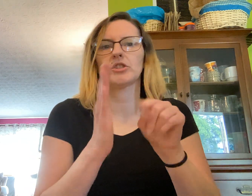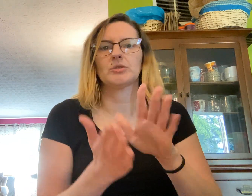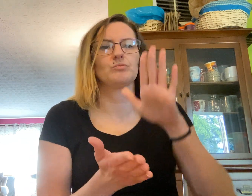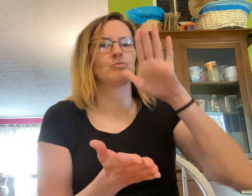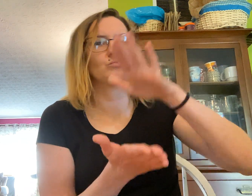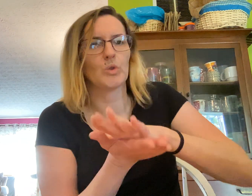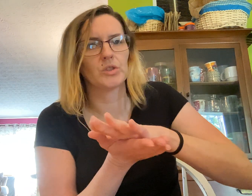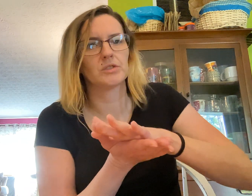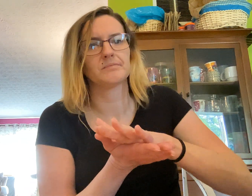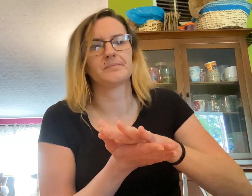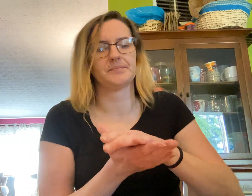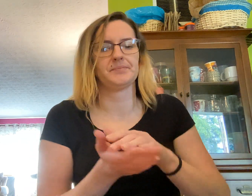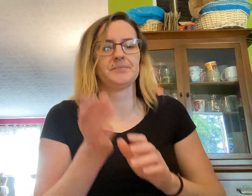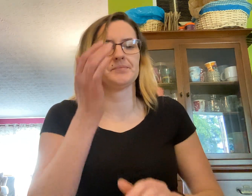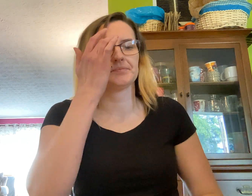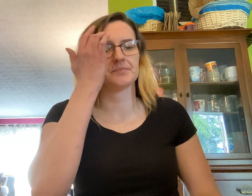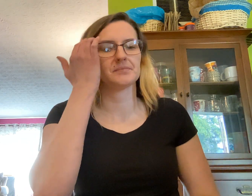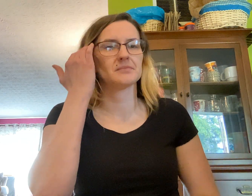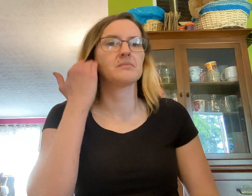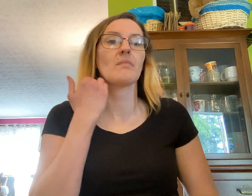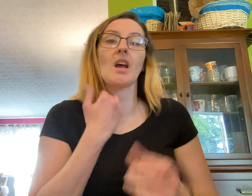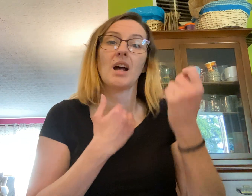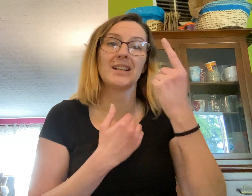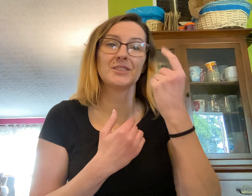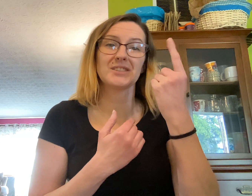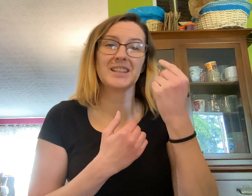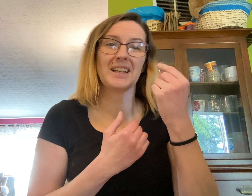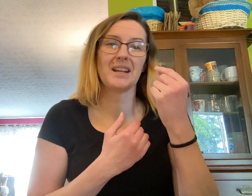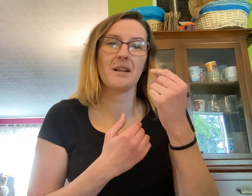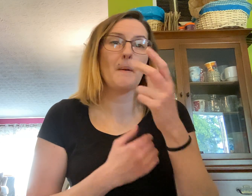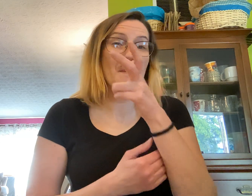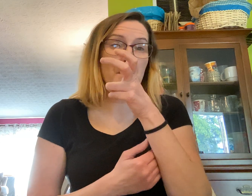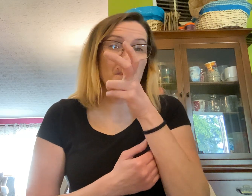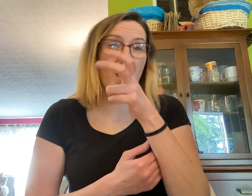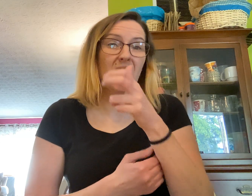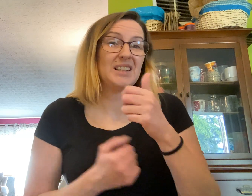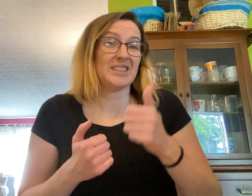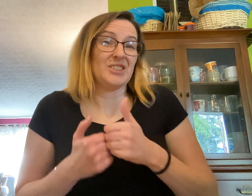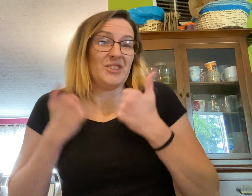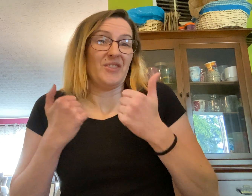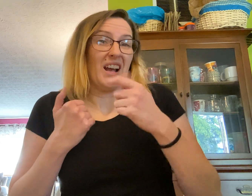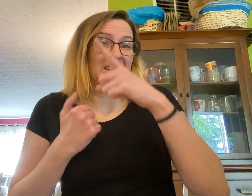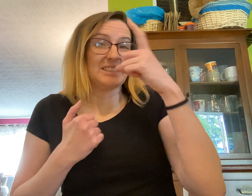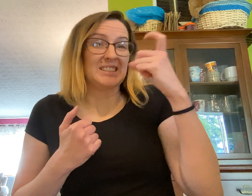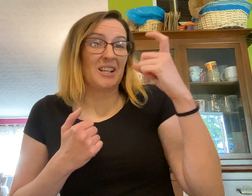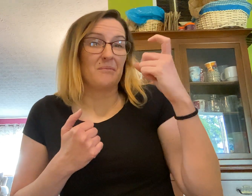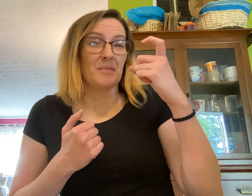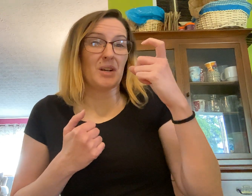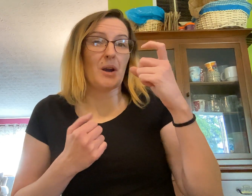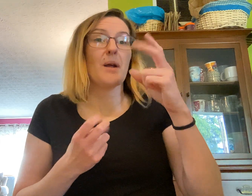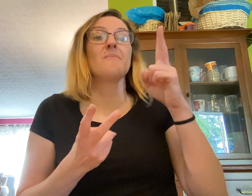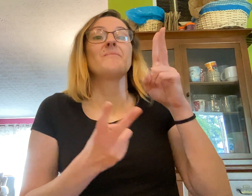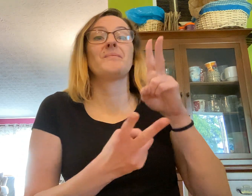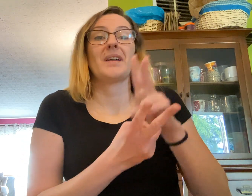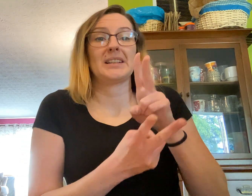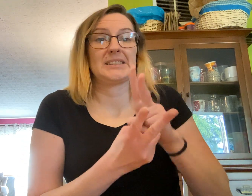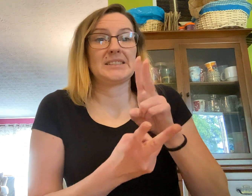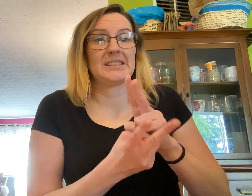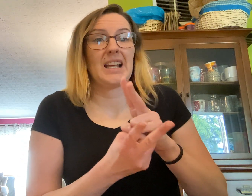summer have mated, and they are right now, like literally right now, they're laying eggs on any